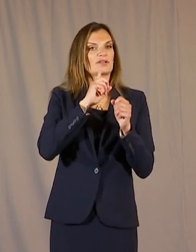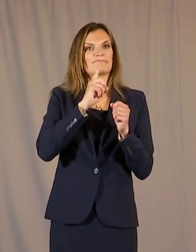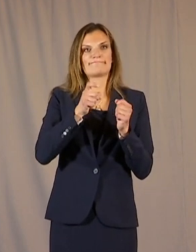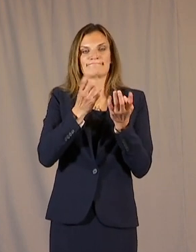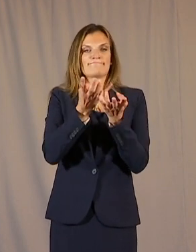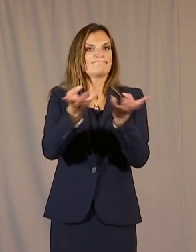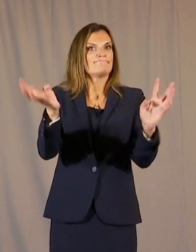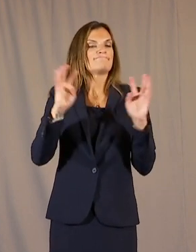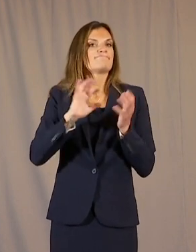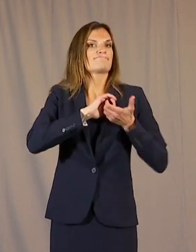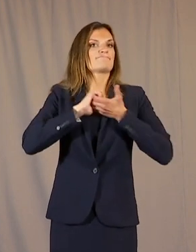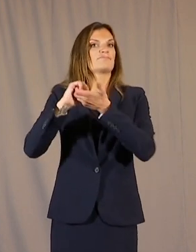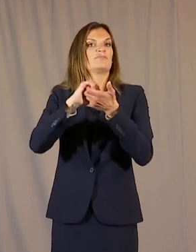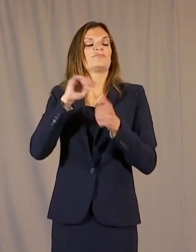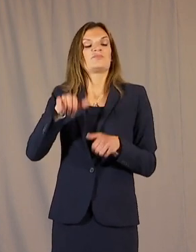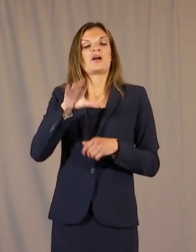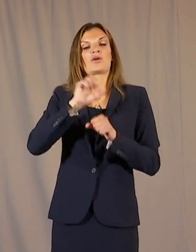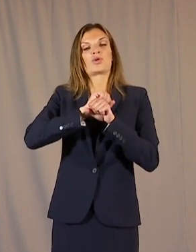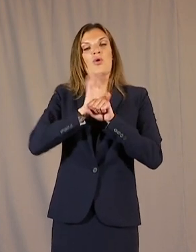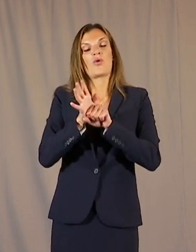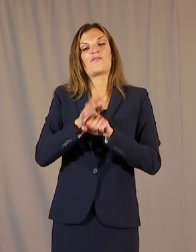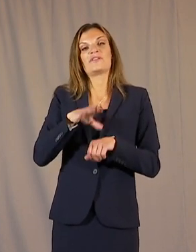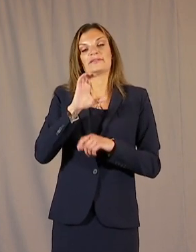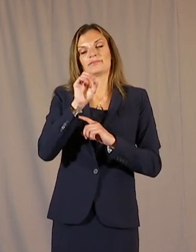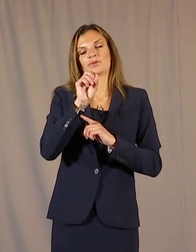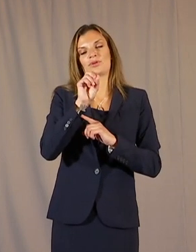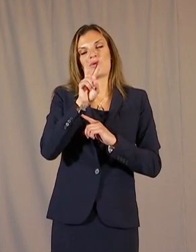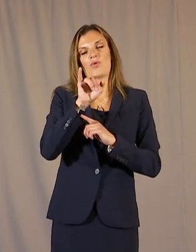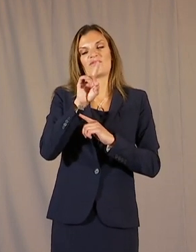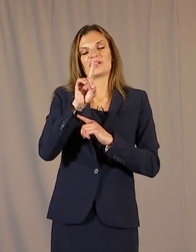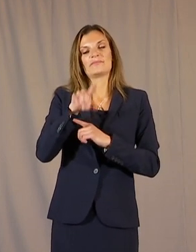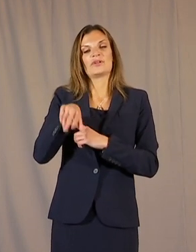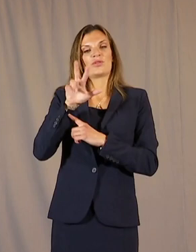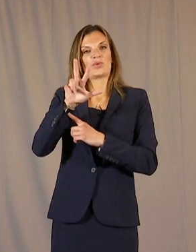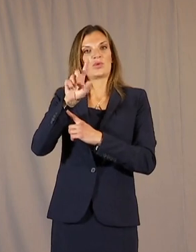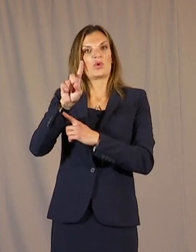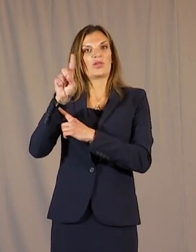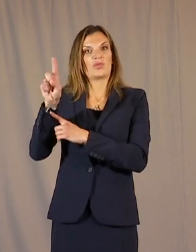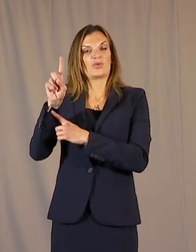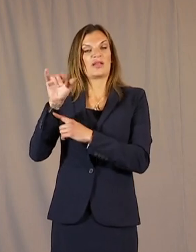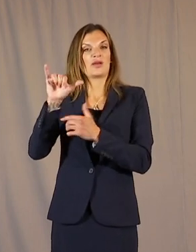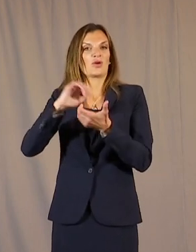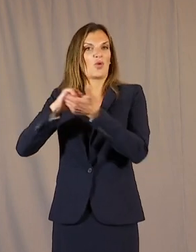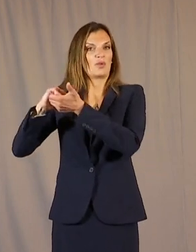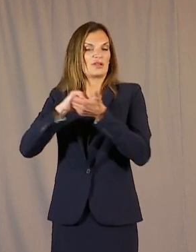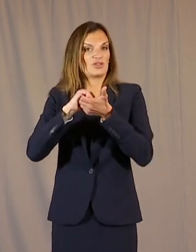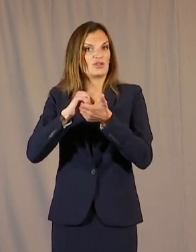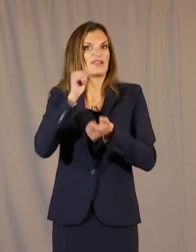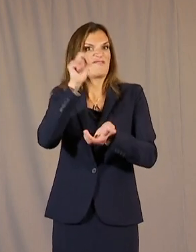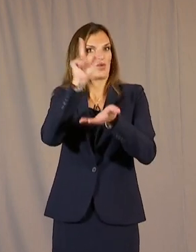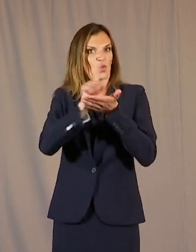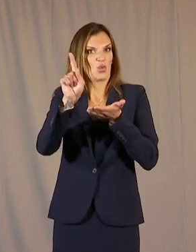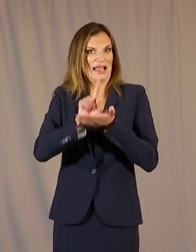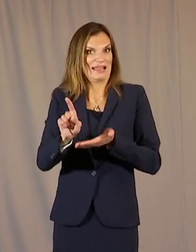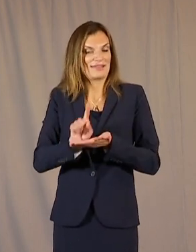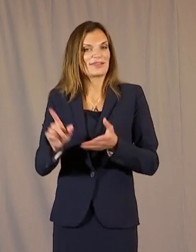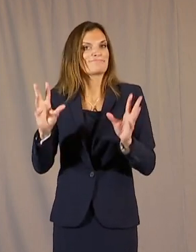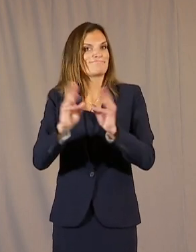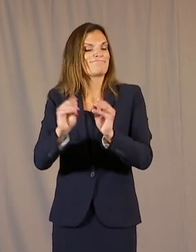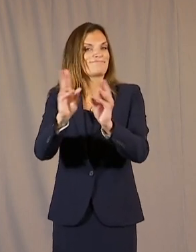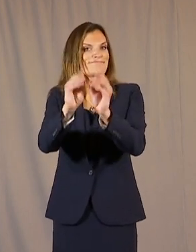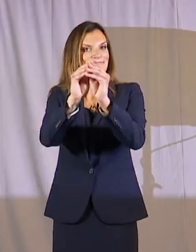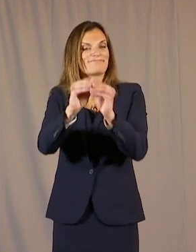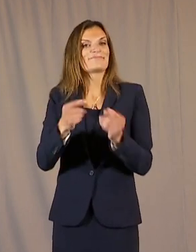create the COVID-313 Community Coalition that we did every week. So in addition to having